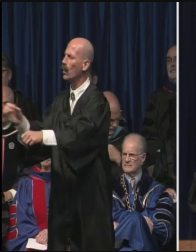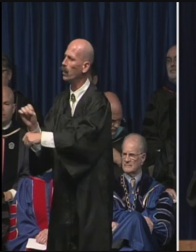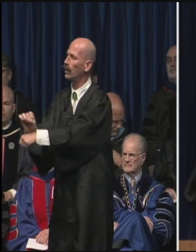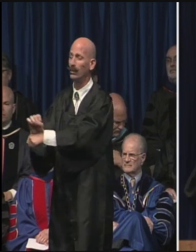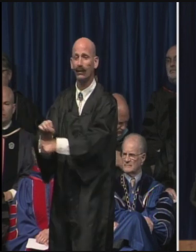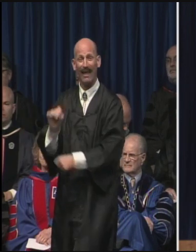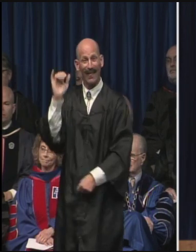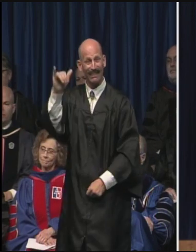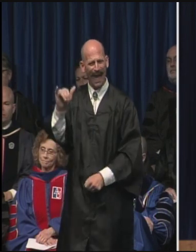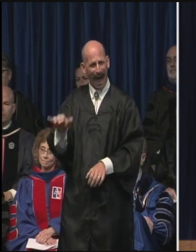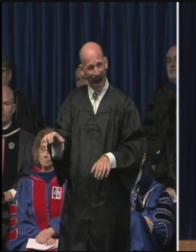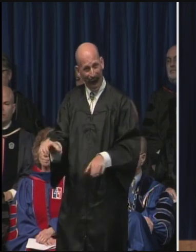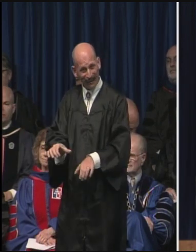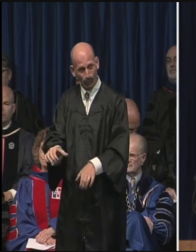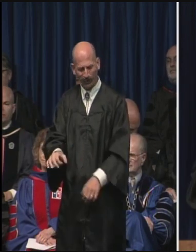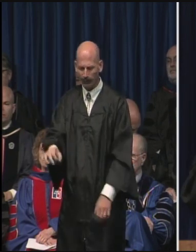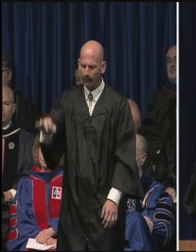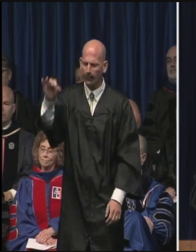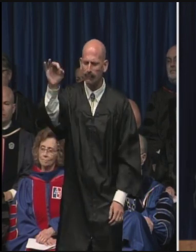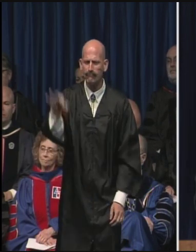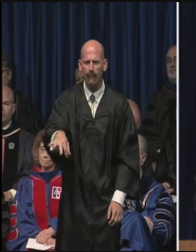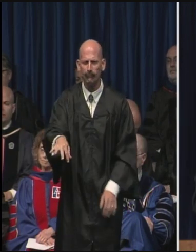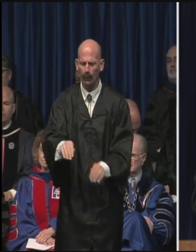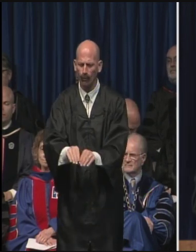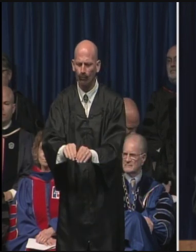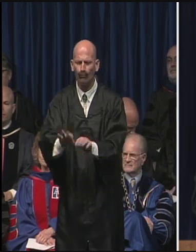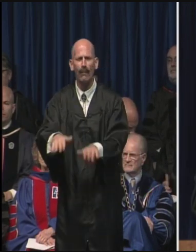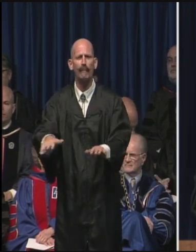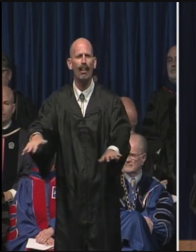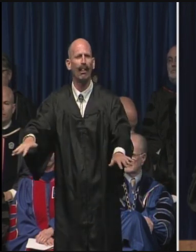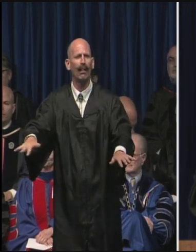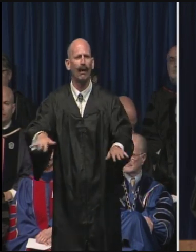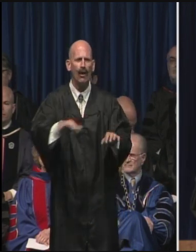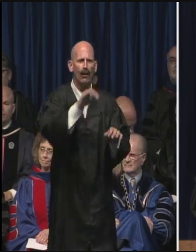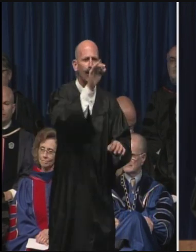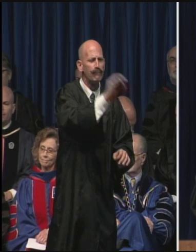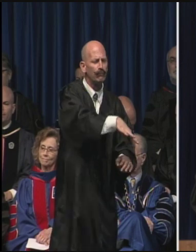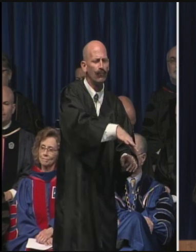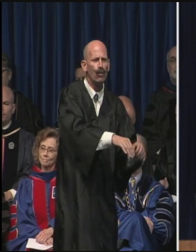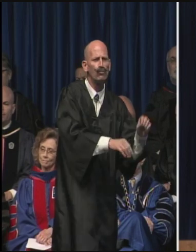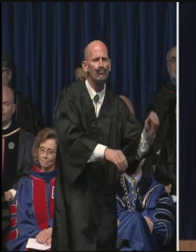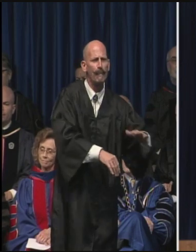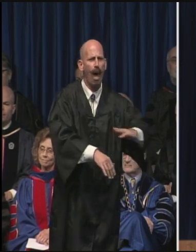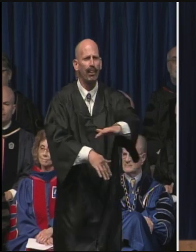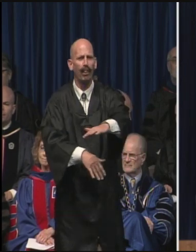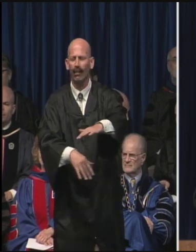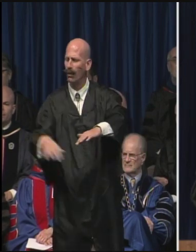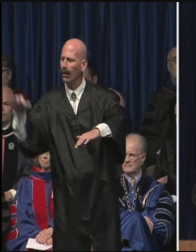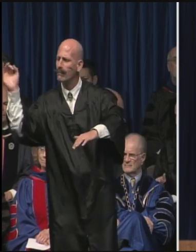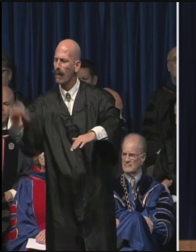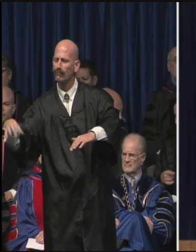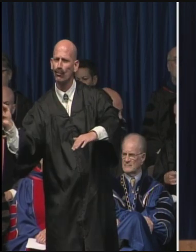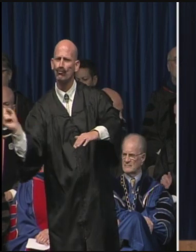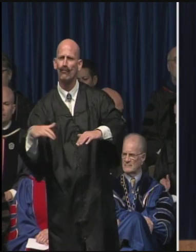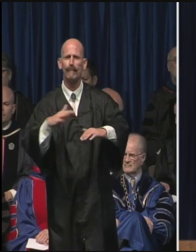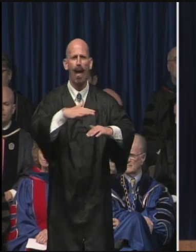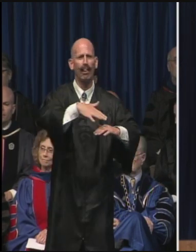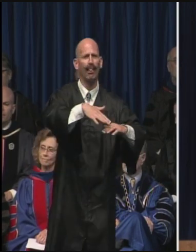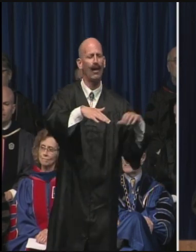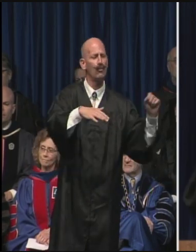And crossing each other from a million different centers of energy and daring, those ripples build a current which can sweep